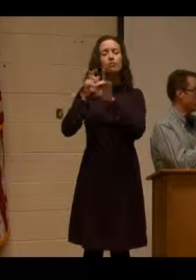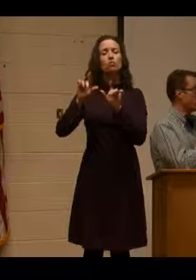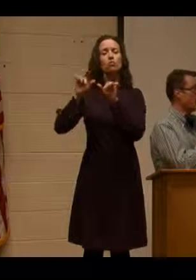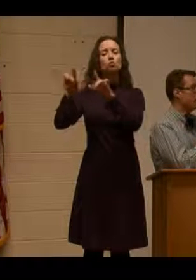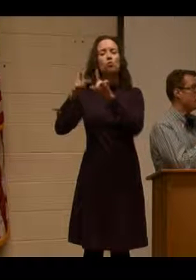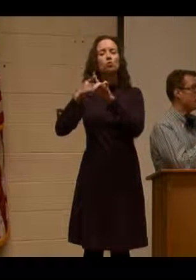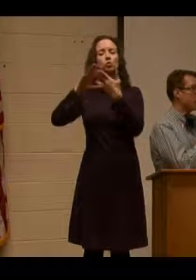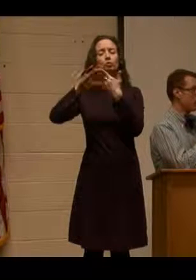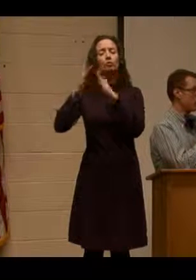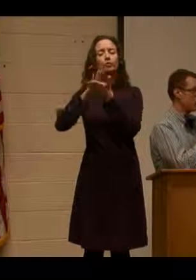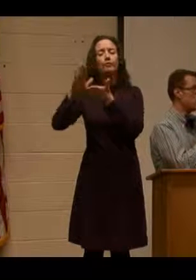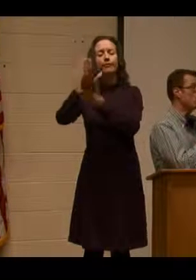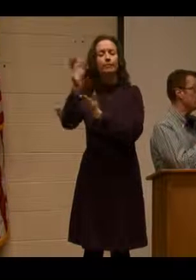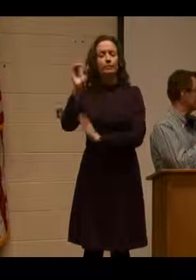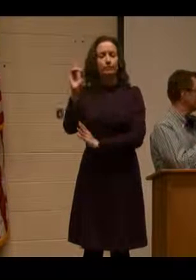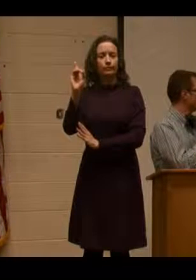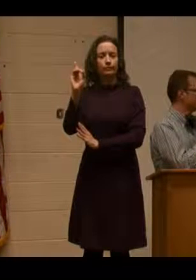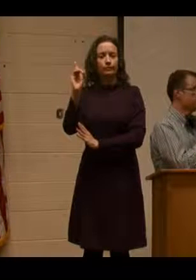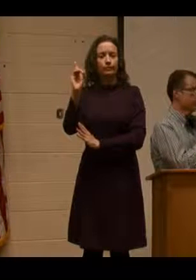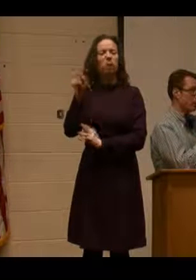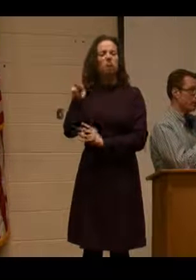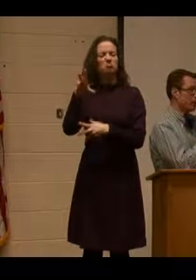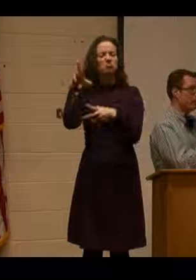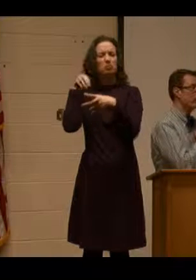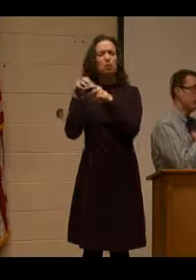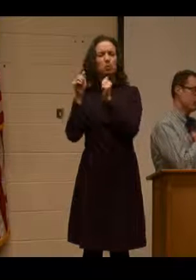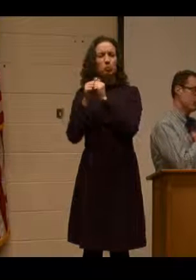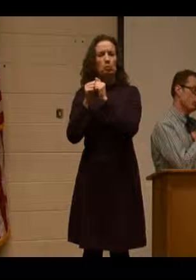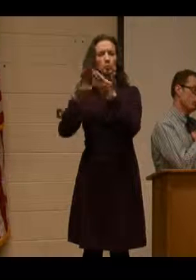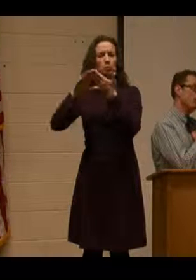community. He's still a student here, but also